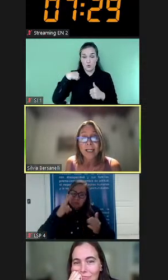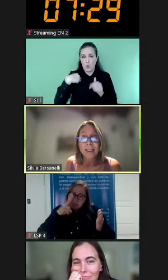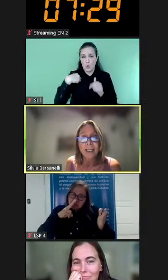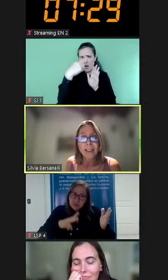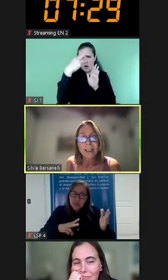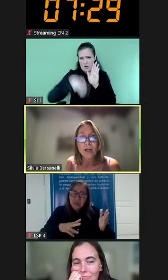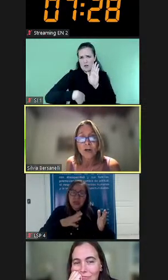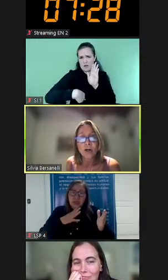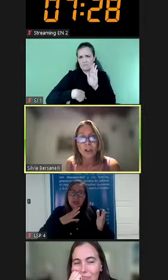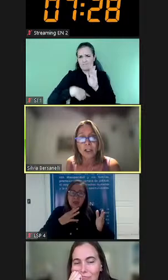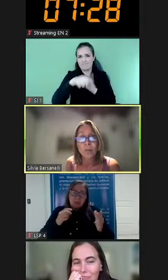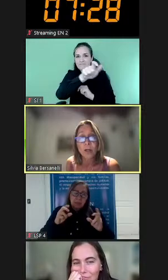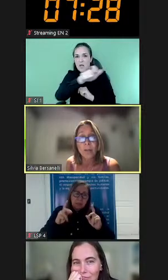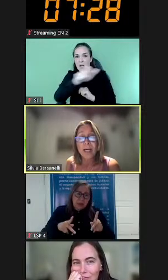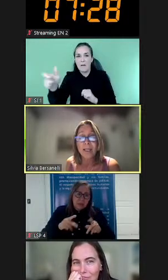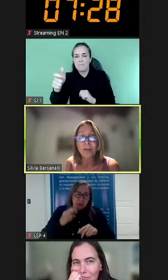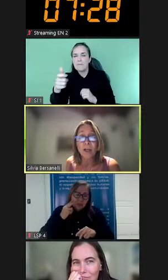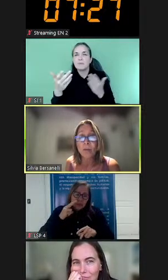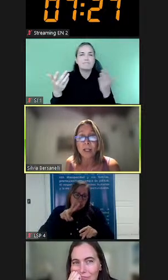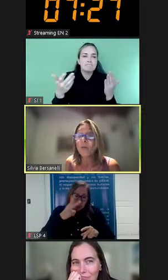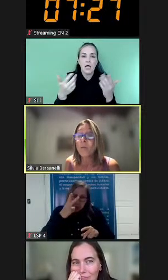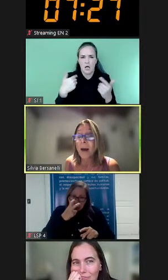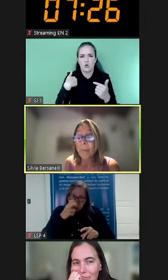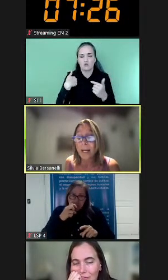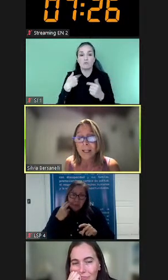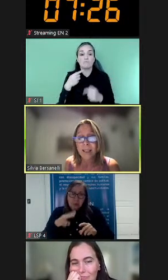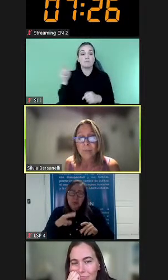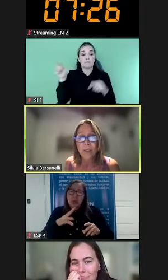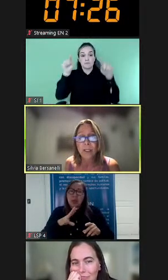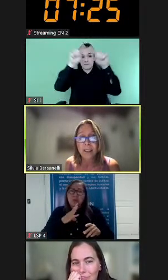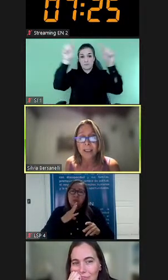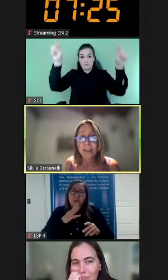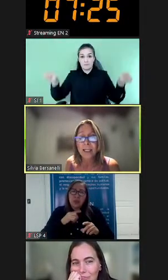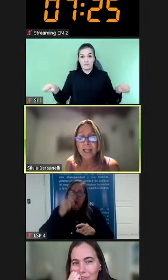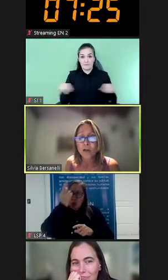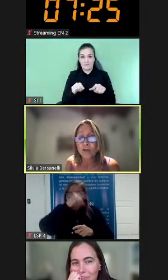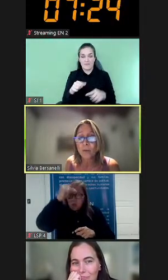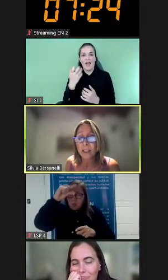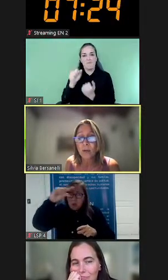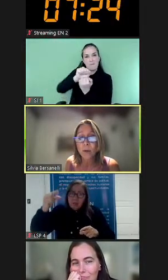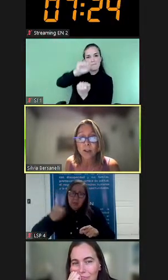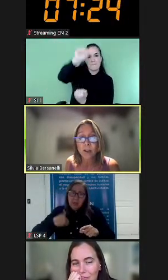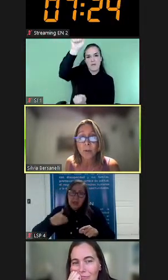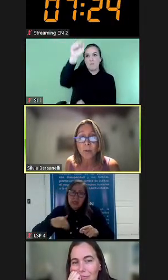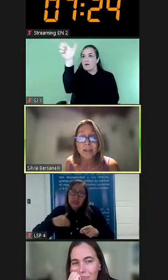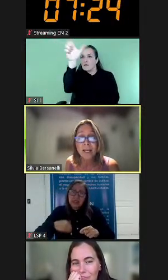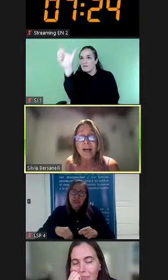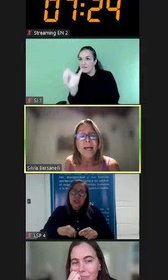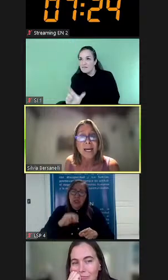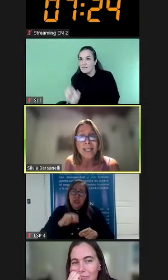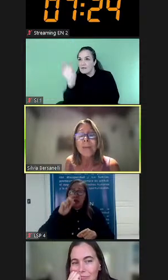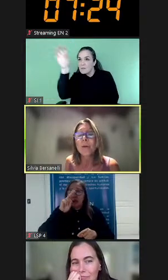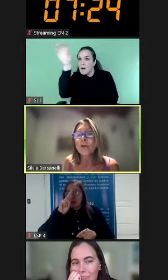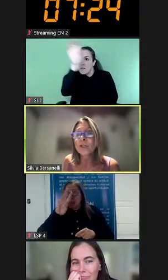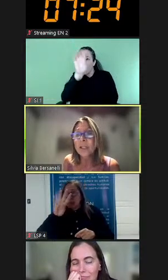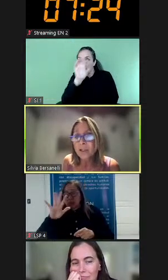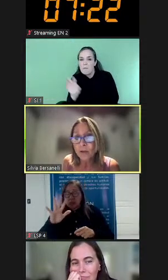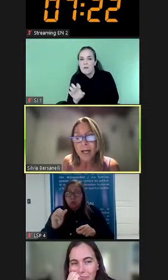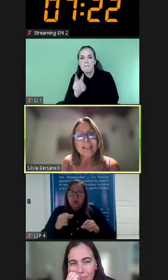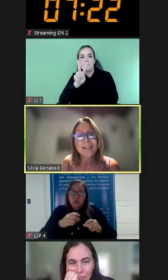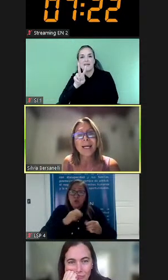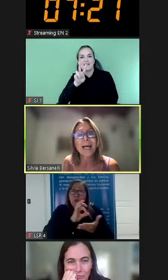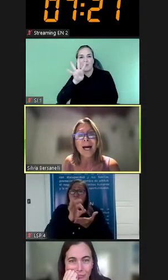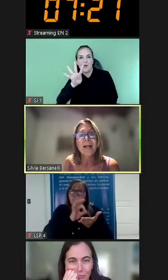am going to read this for those people who cannot see i am presented a map of the republic of argentina with the